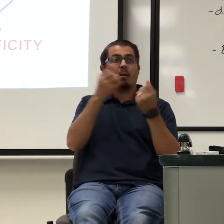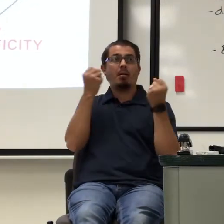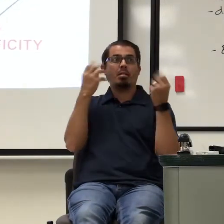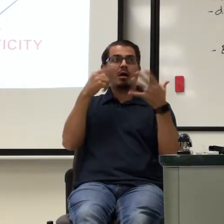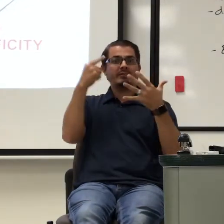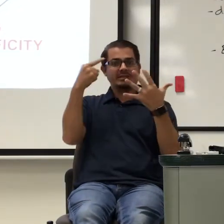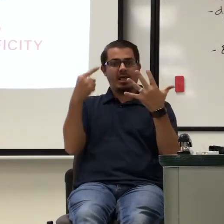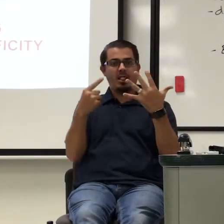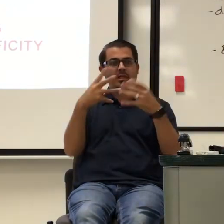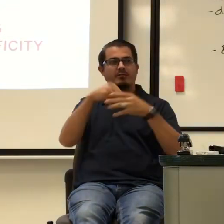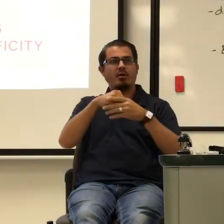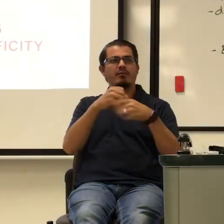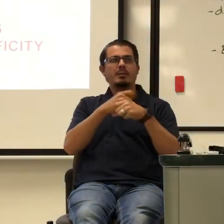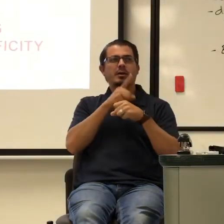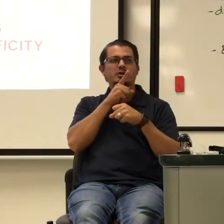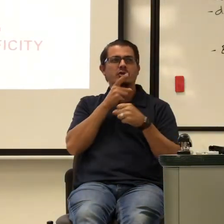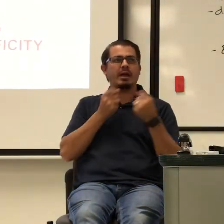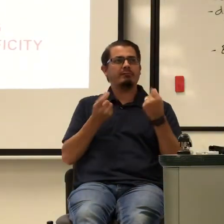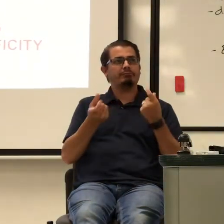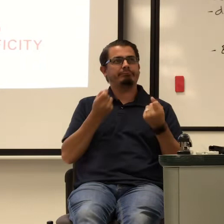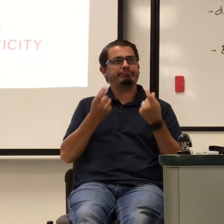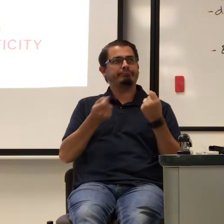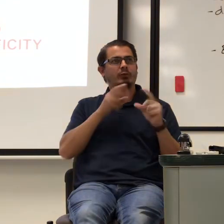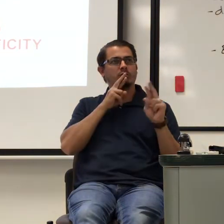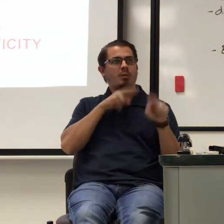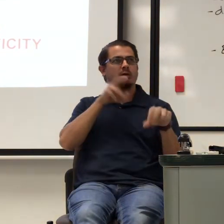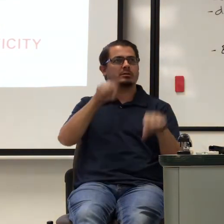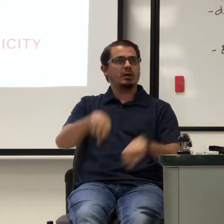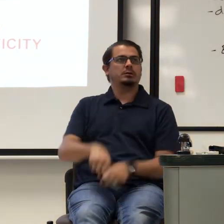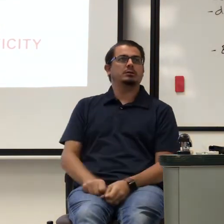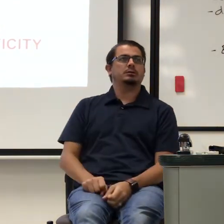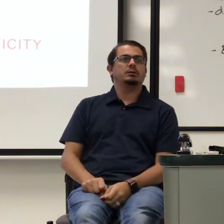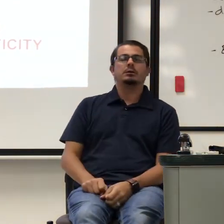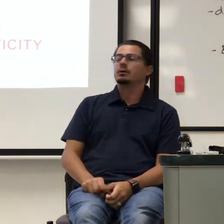on to make sure that these can fire a response.